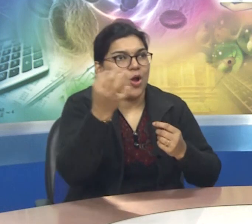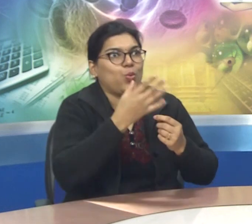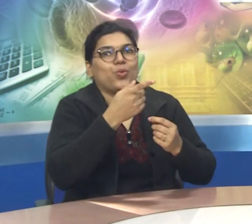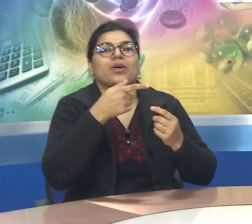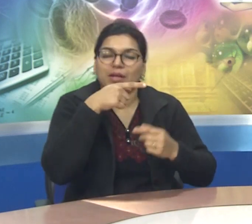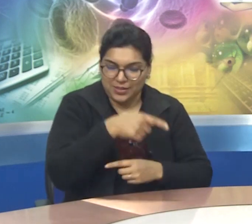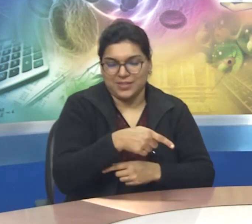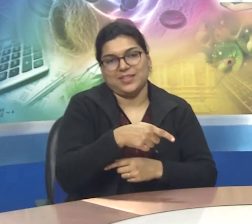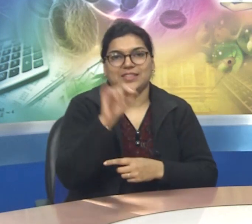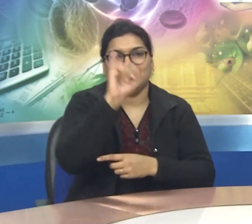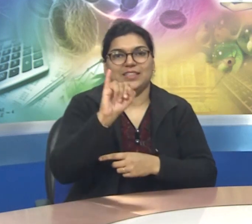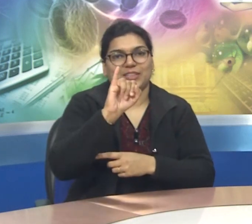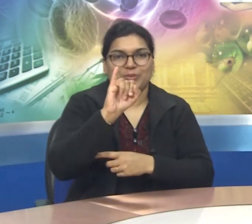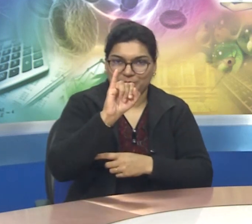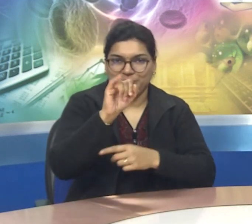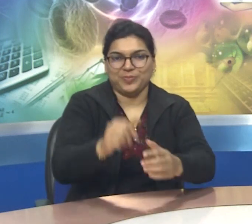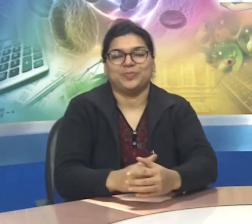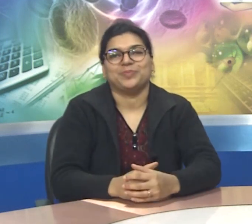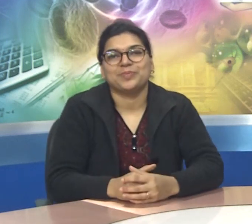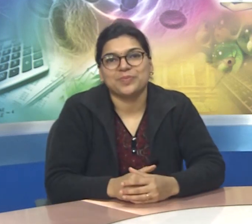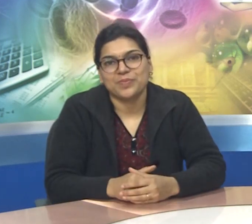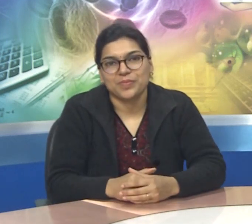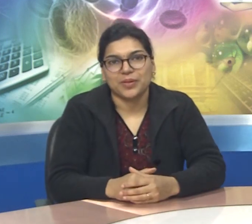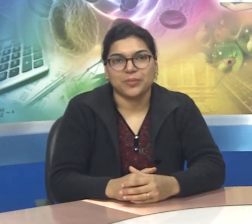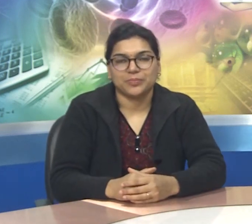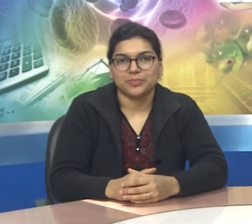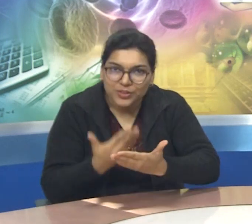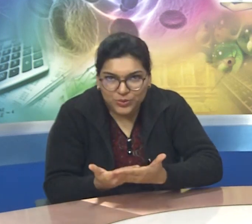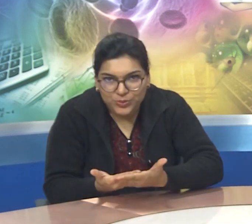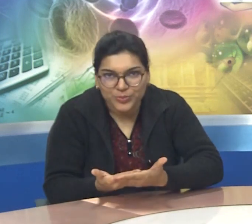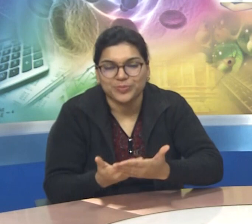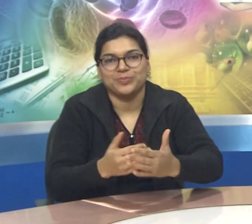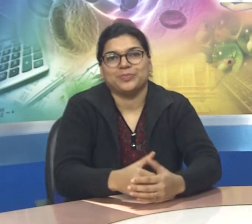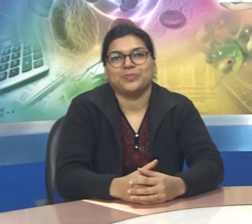Thank you.